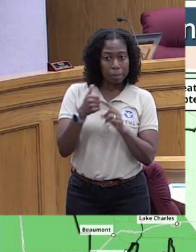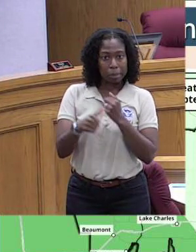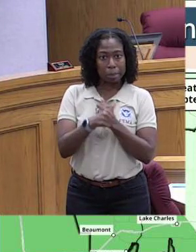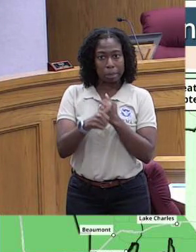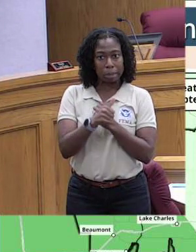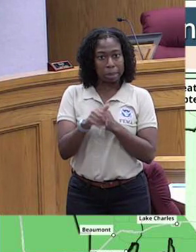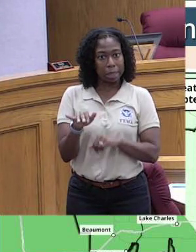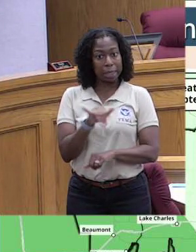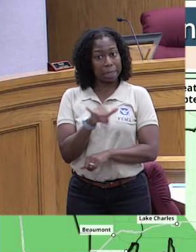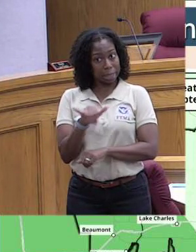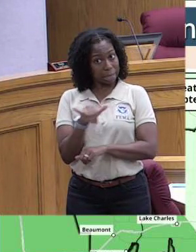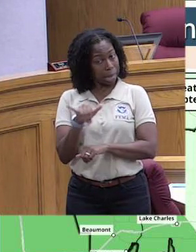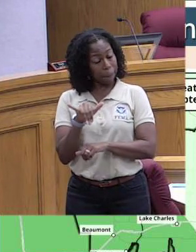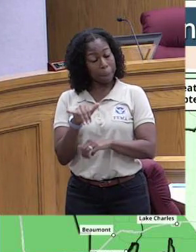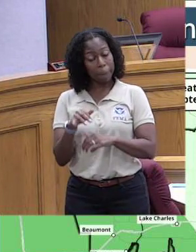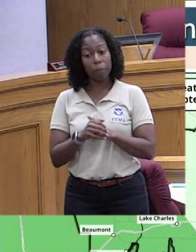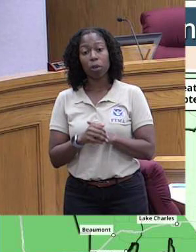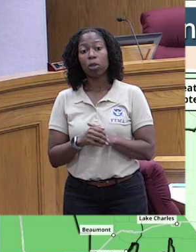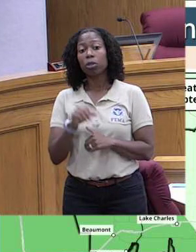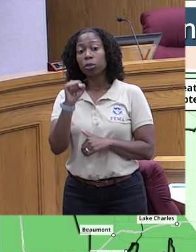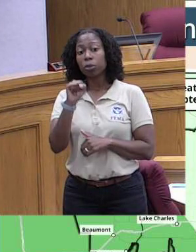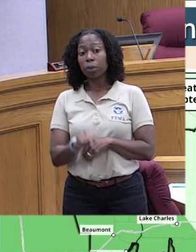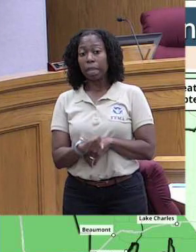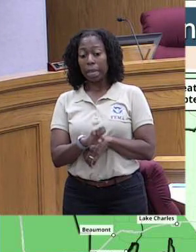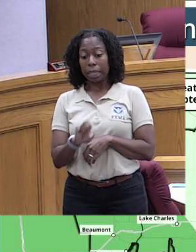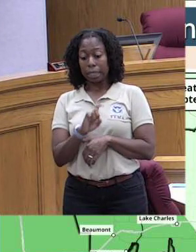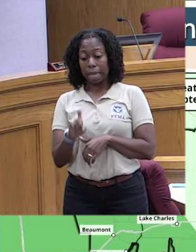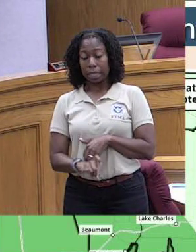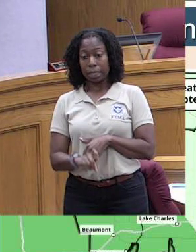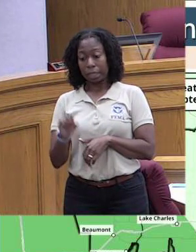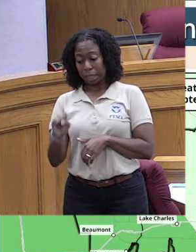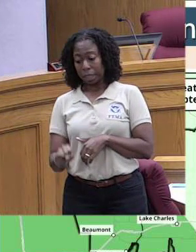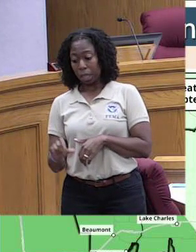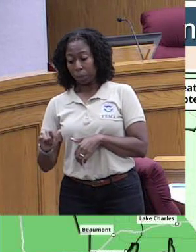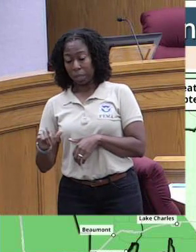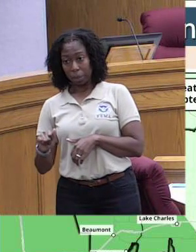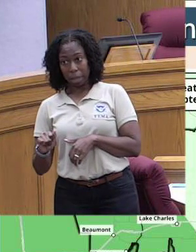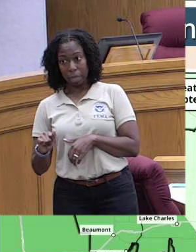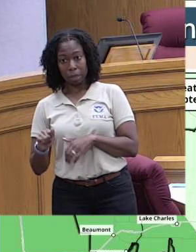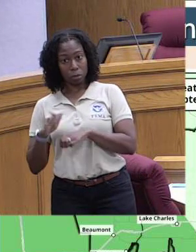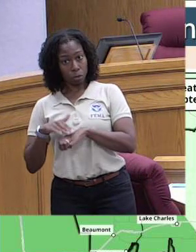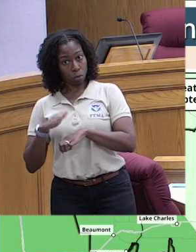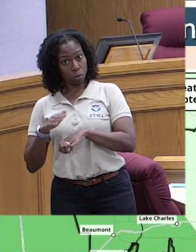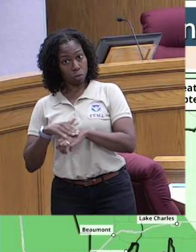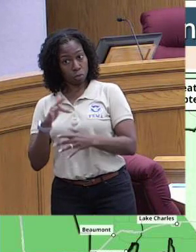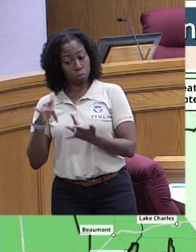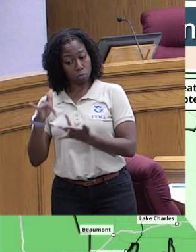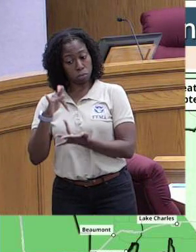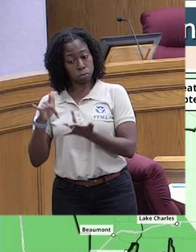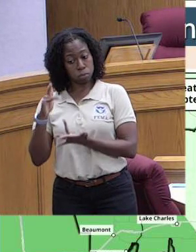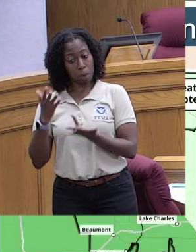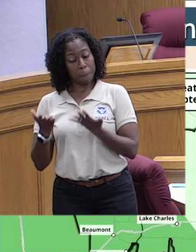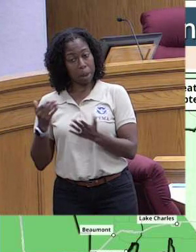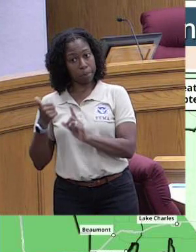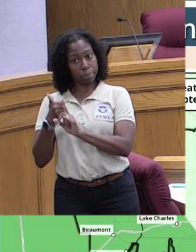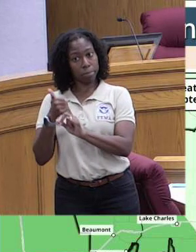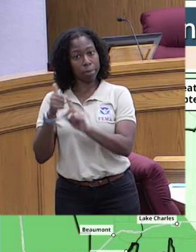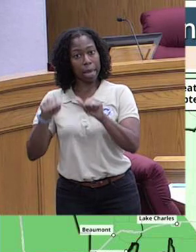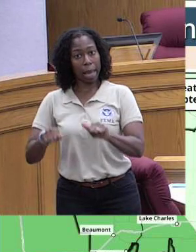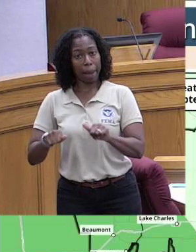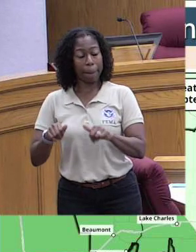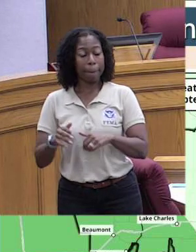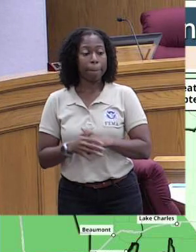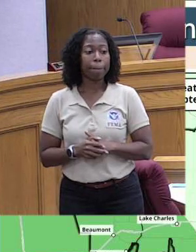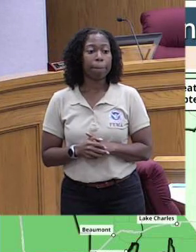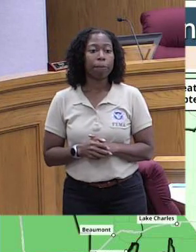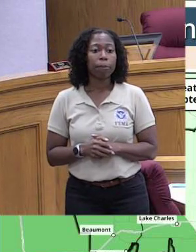showing portions of southeast Texas and southern Louisiana having a risk. If the rain bands do move into these areas, there could be a tornado